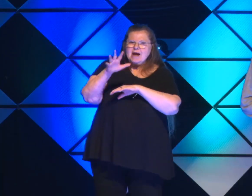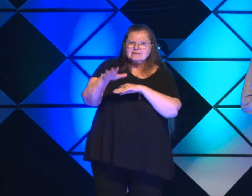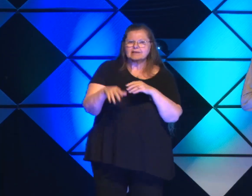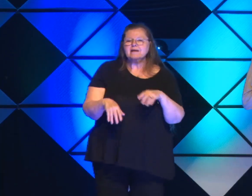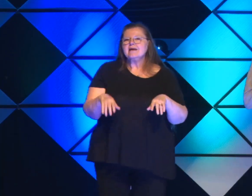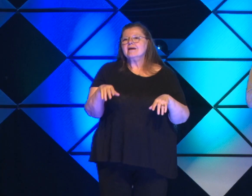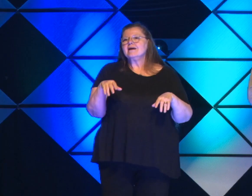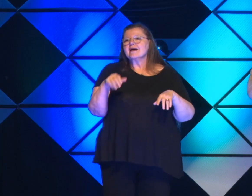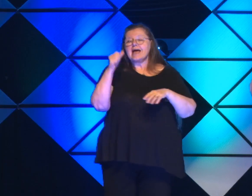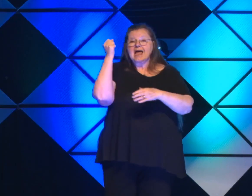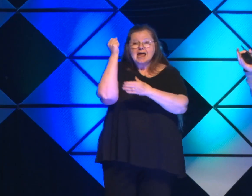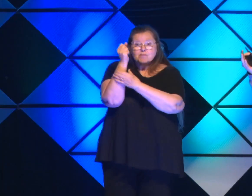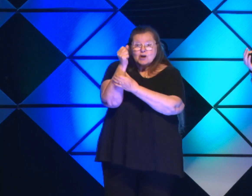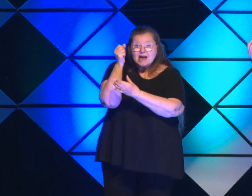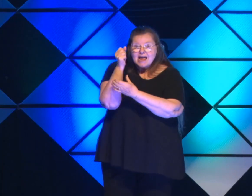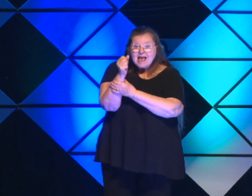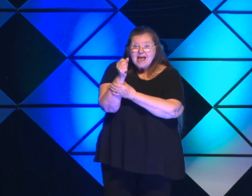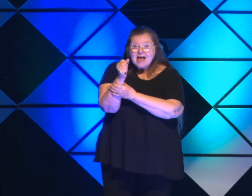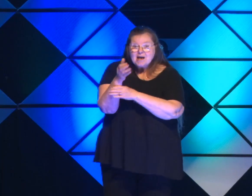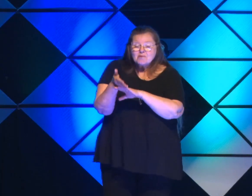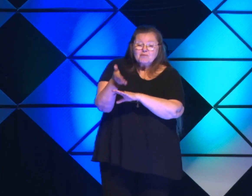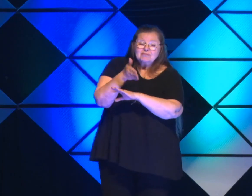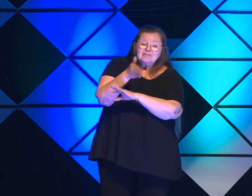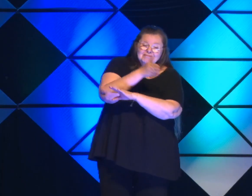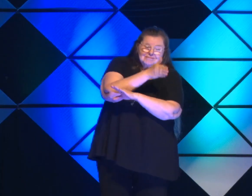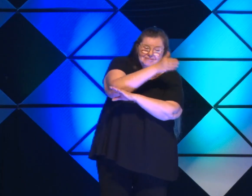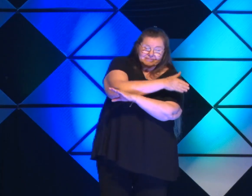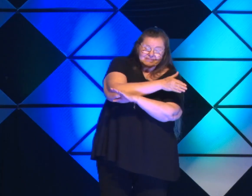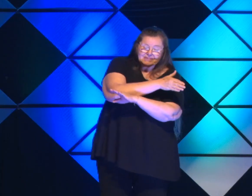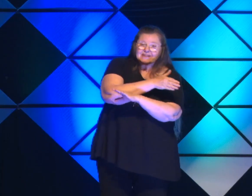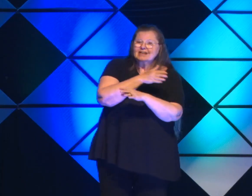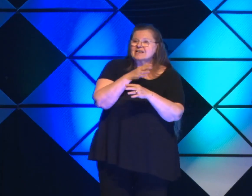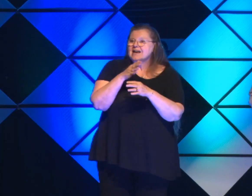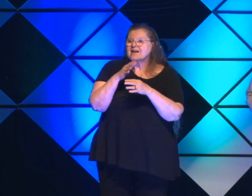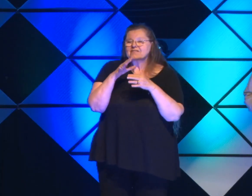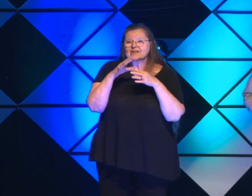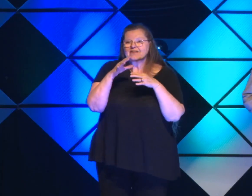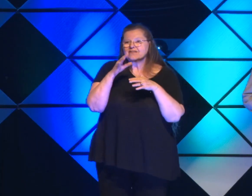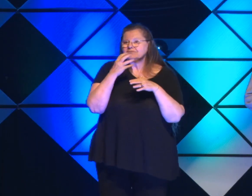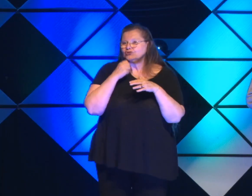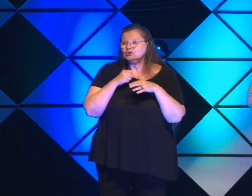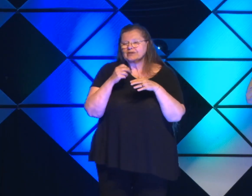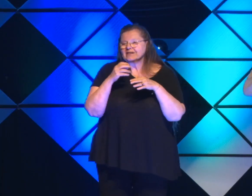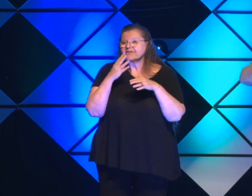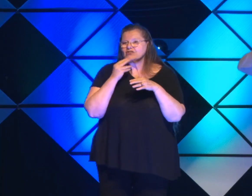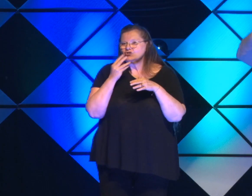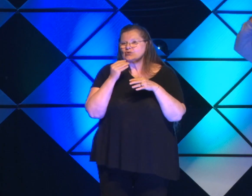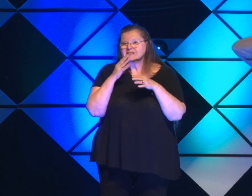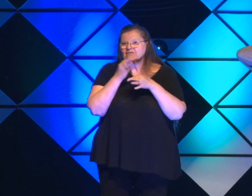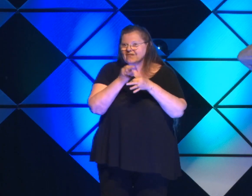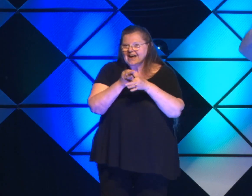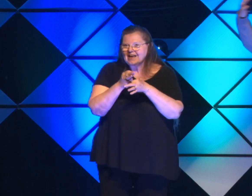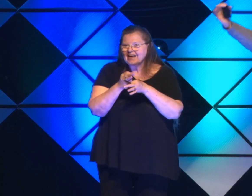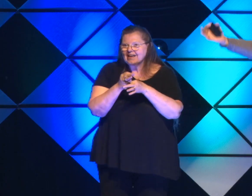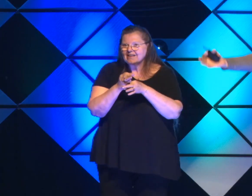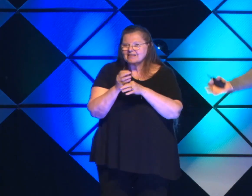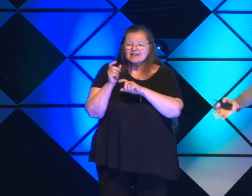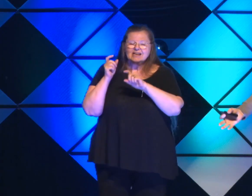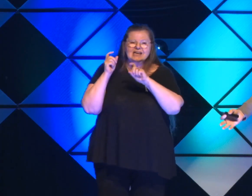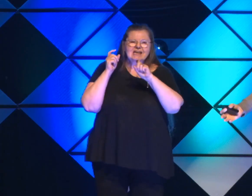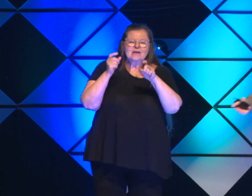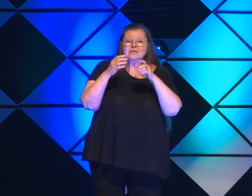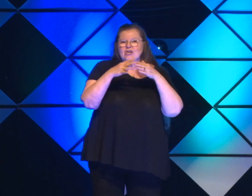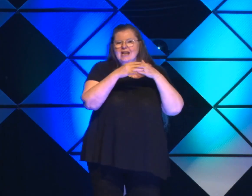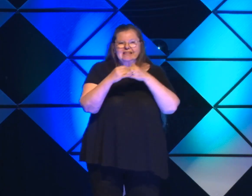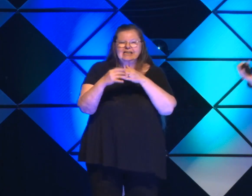one of the forefathers of the Israelite faith. Abraham receives the revelation of God that he's going to give birth to a great